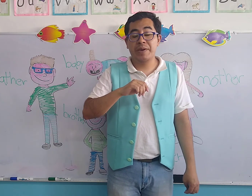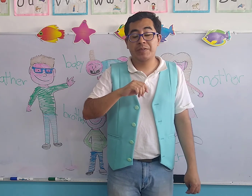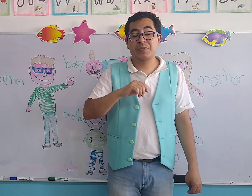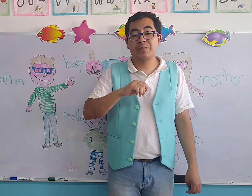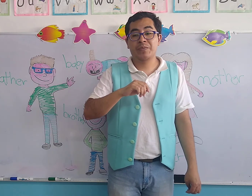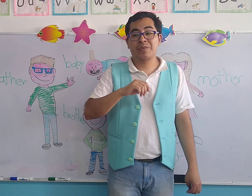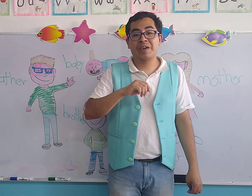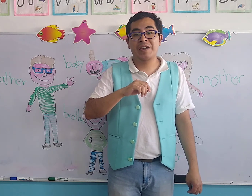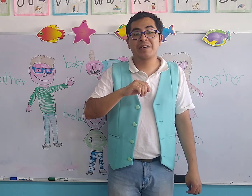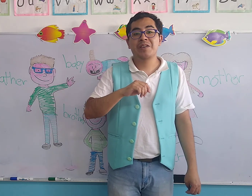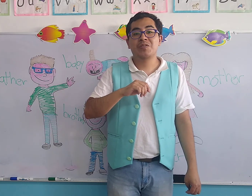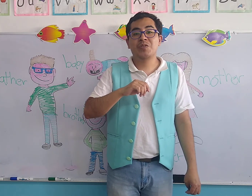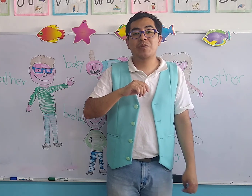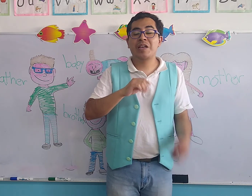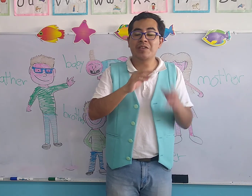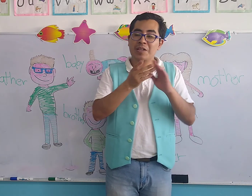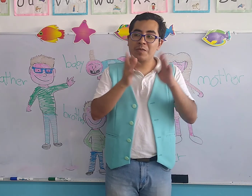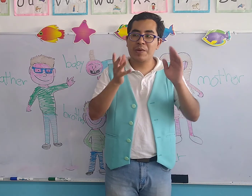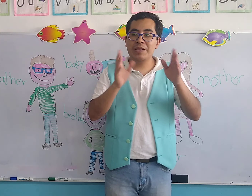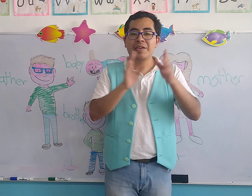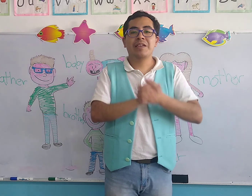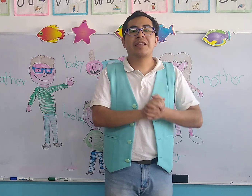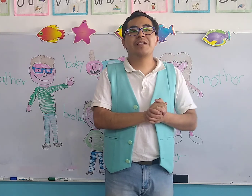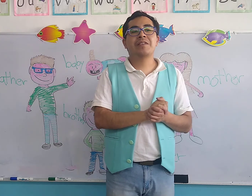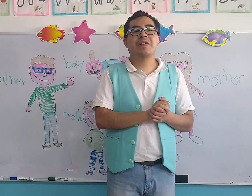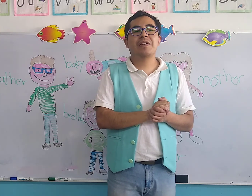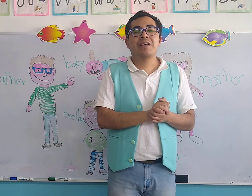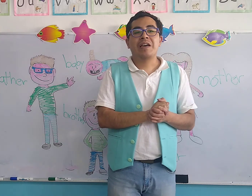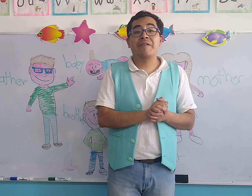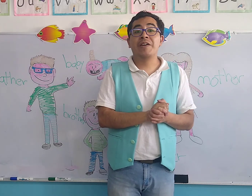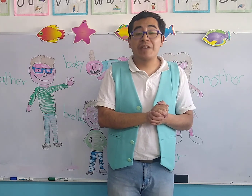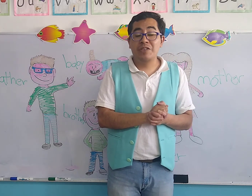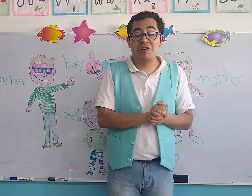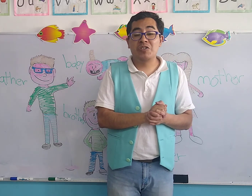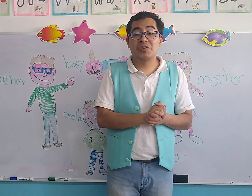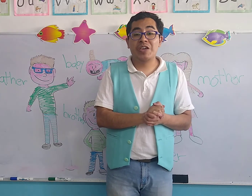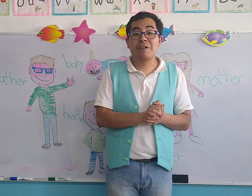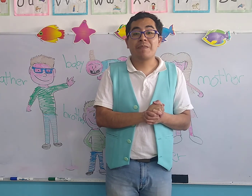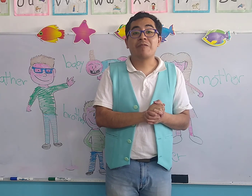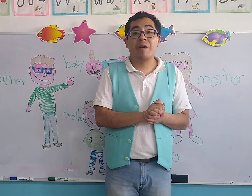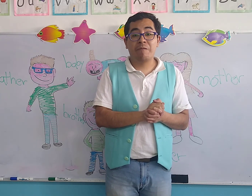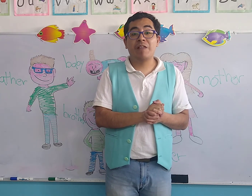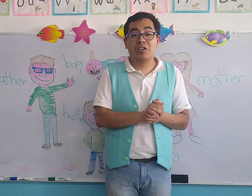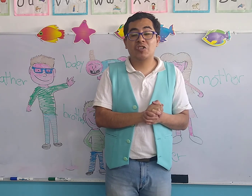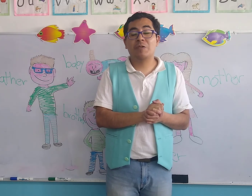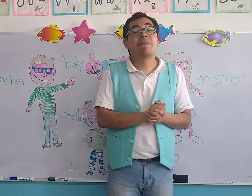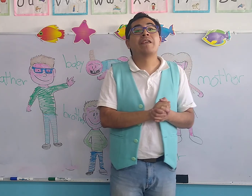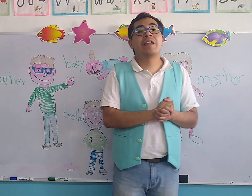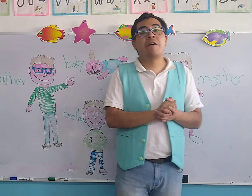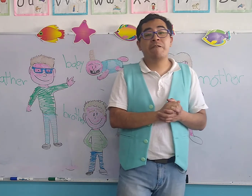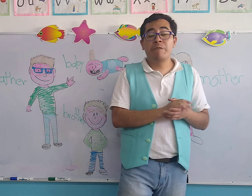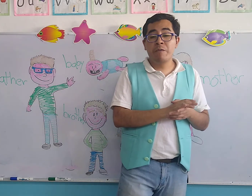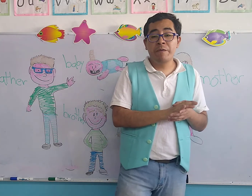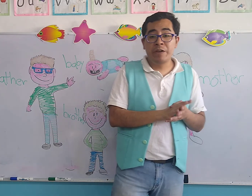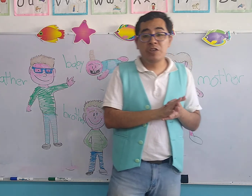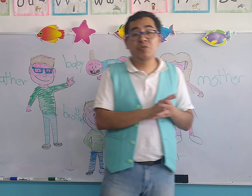bebés. Okay? So that's a little bit, that's a very interesting reflection. Now, before we finish